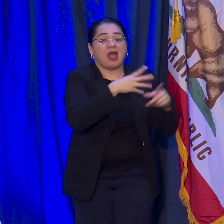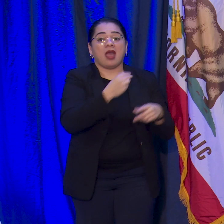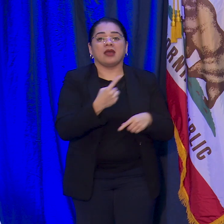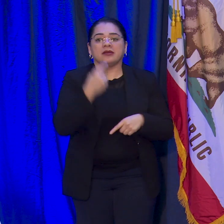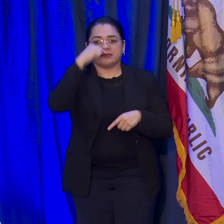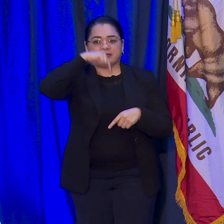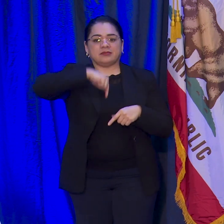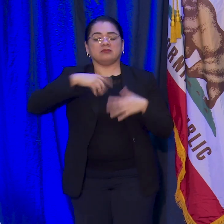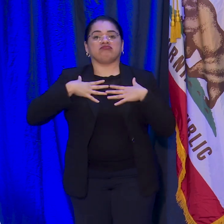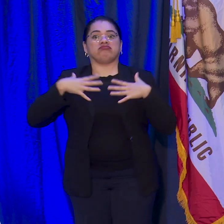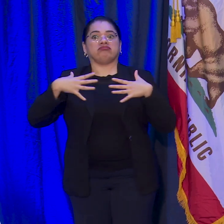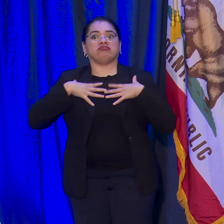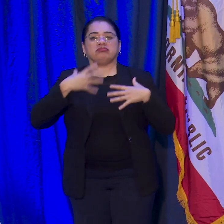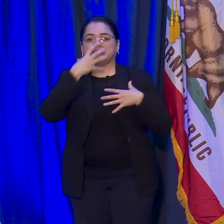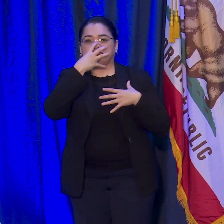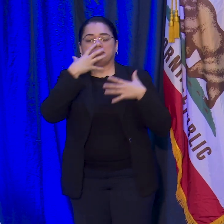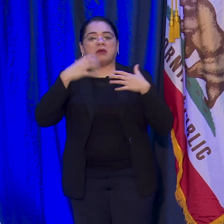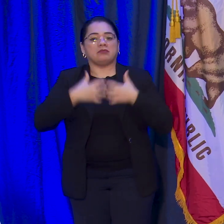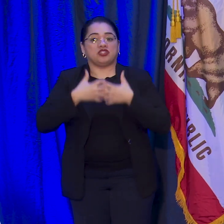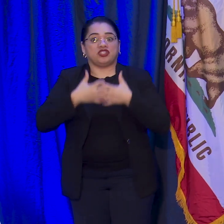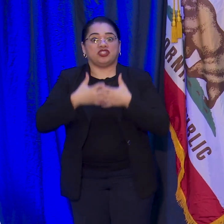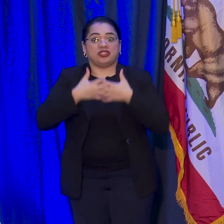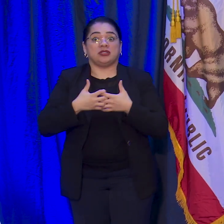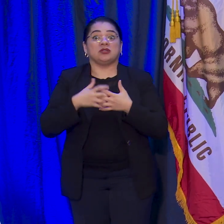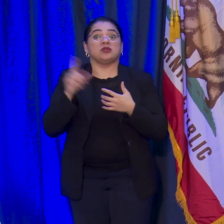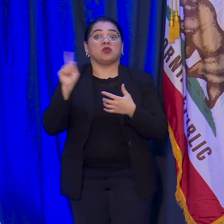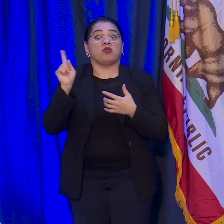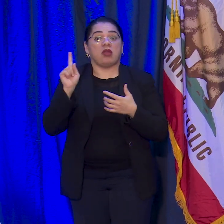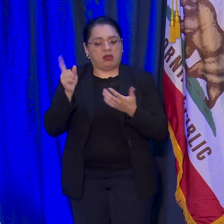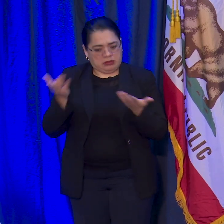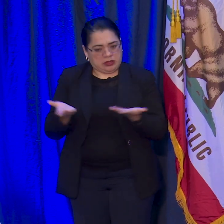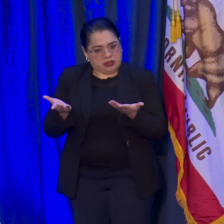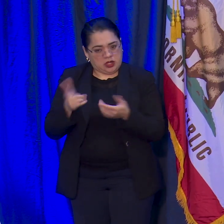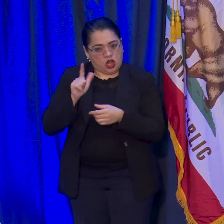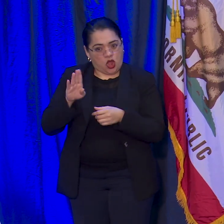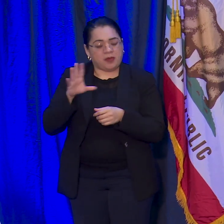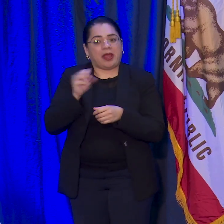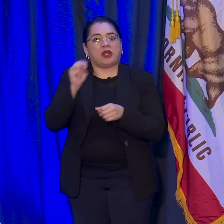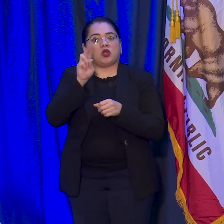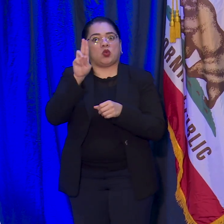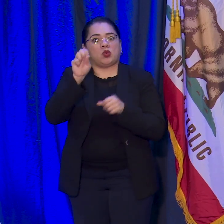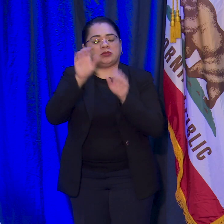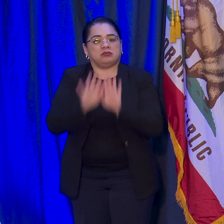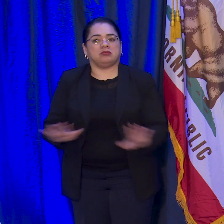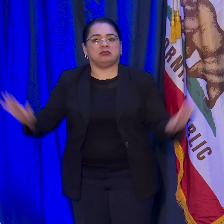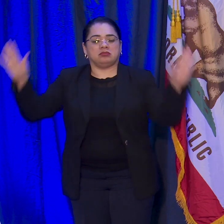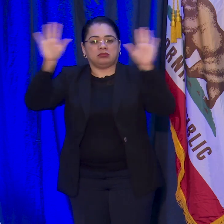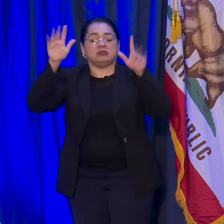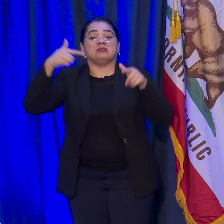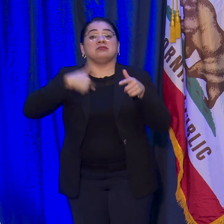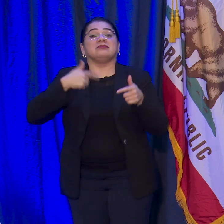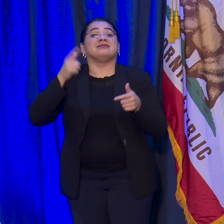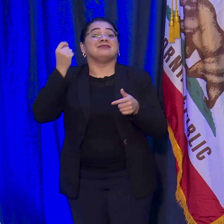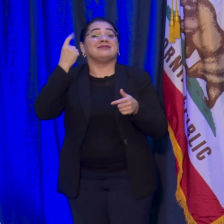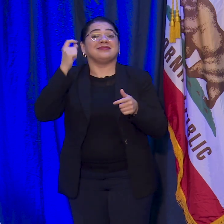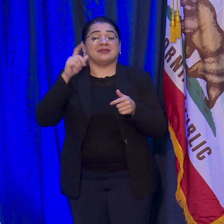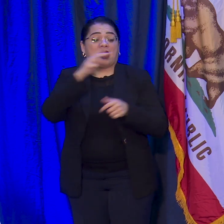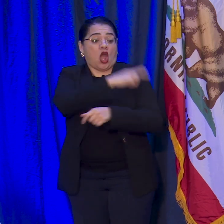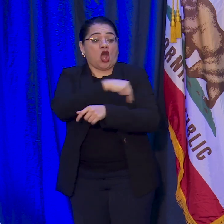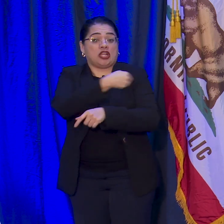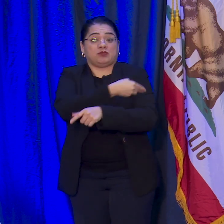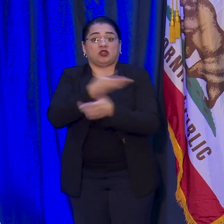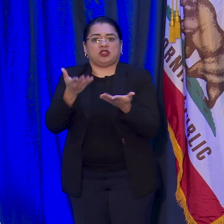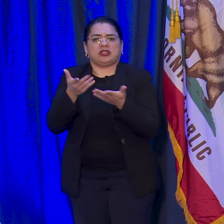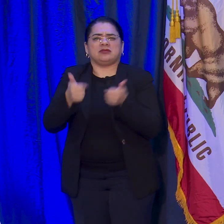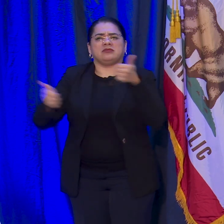just in hospitals here locally, but across the country. I'm in conversation with the heads of all 4 of our hospitals